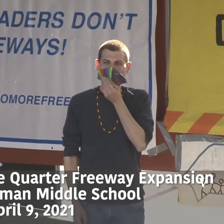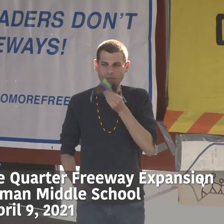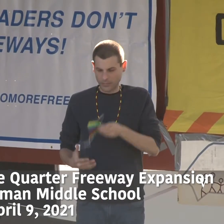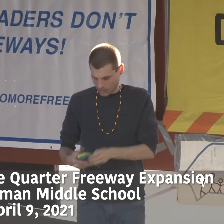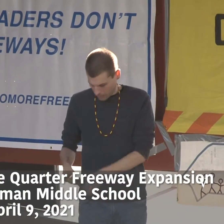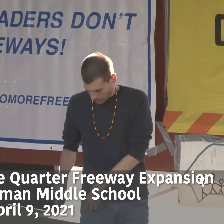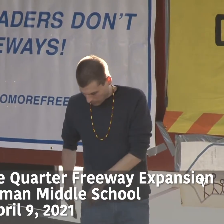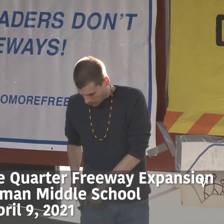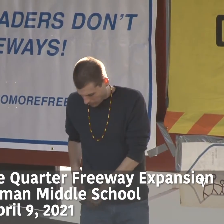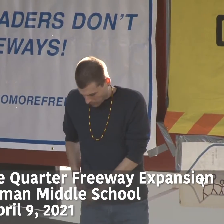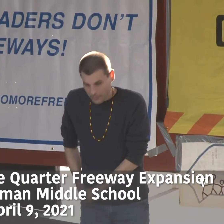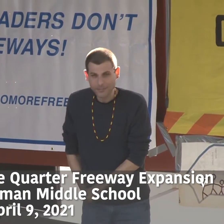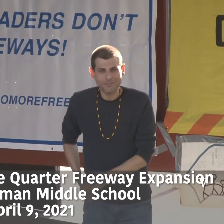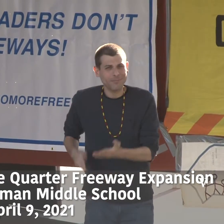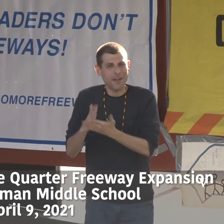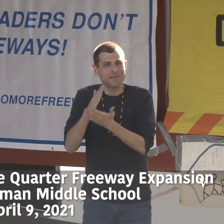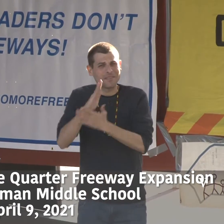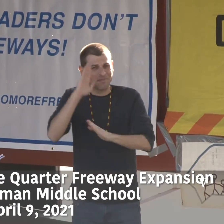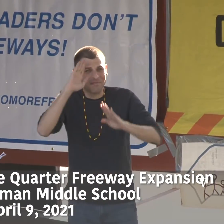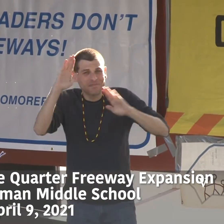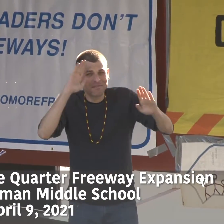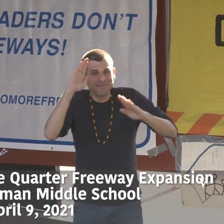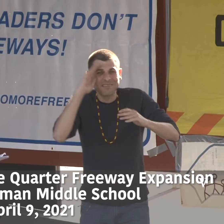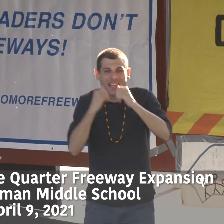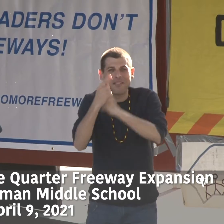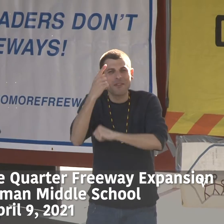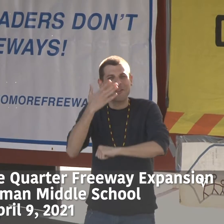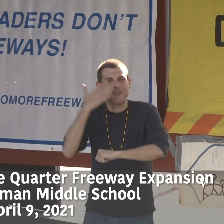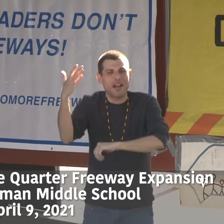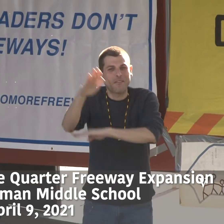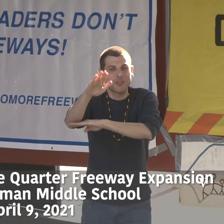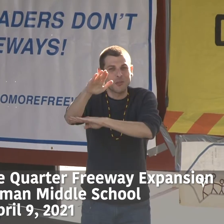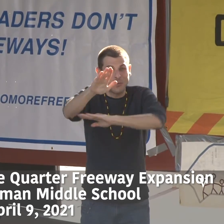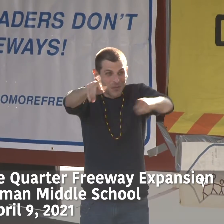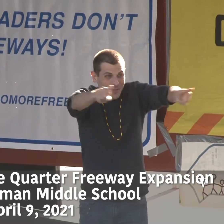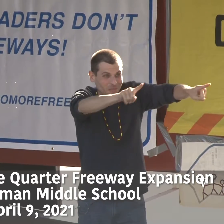All right, everybody, good afternoon.